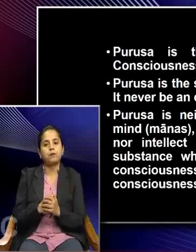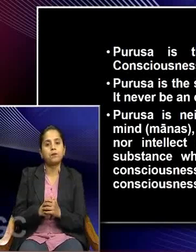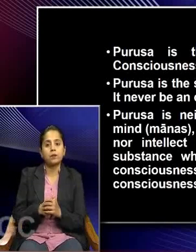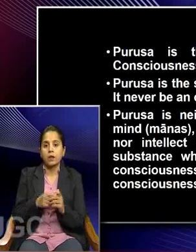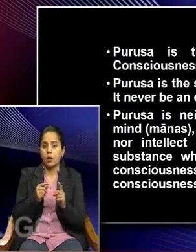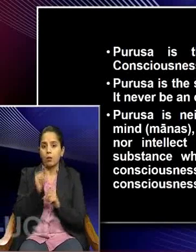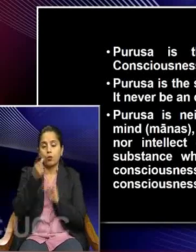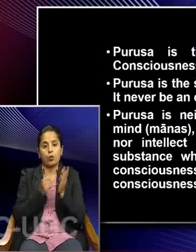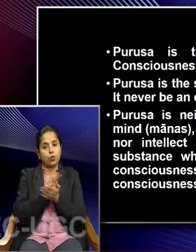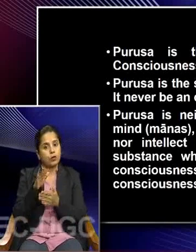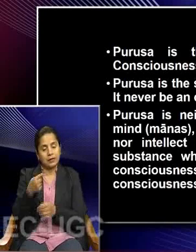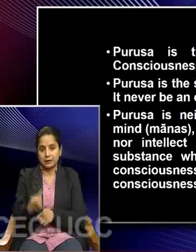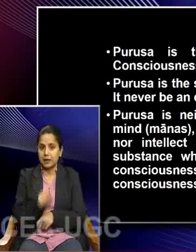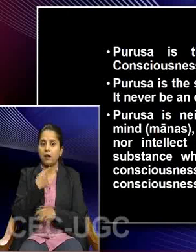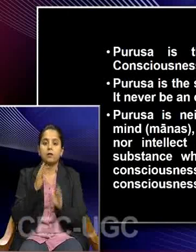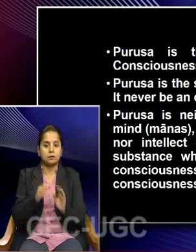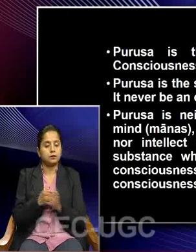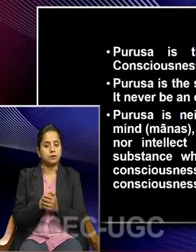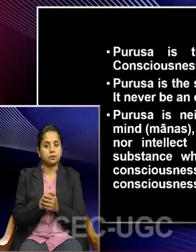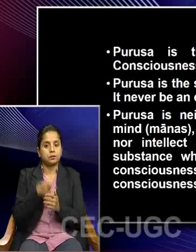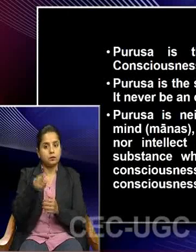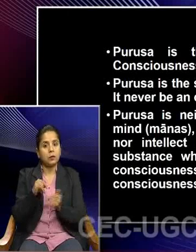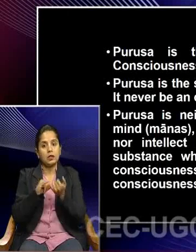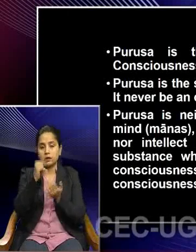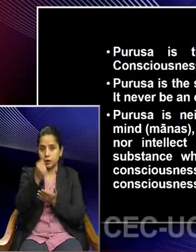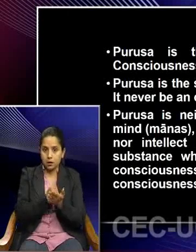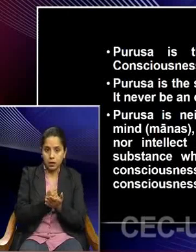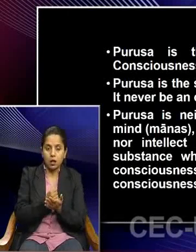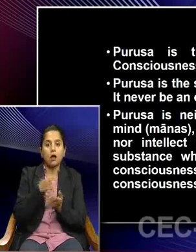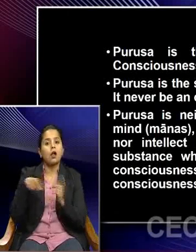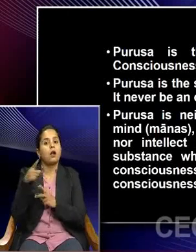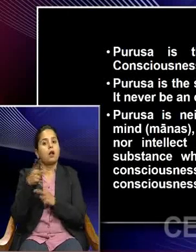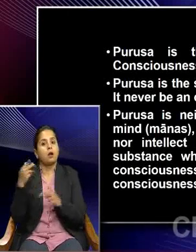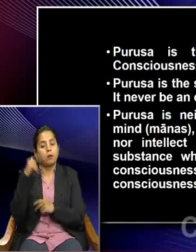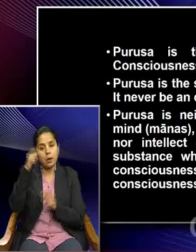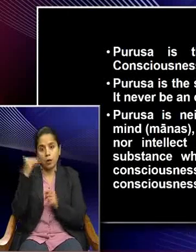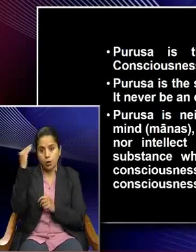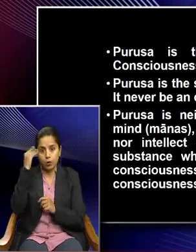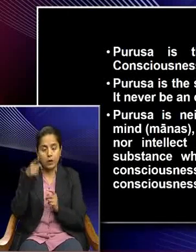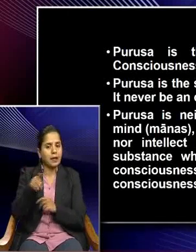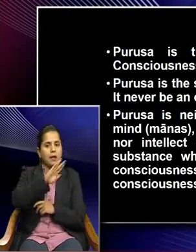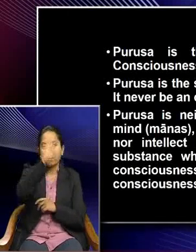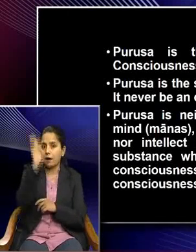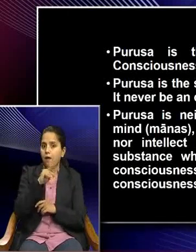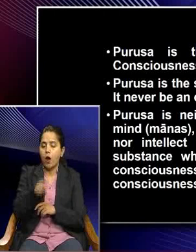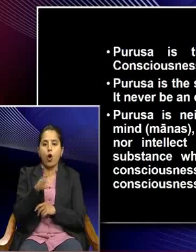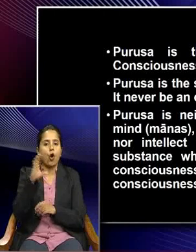Purush is the self, it is the subject and the knower, and it can never be an